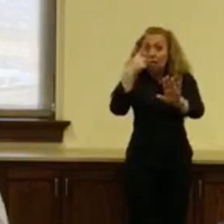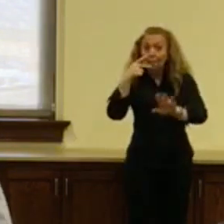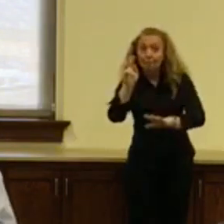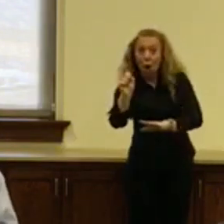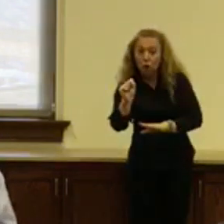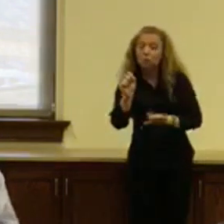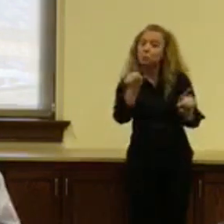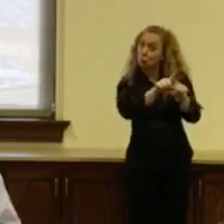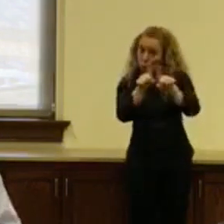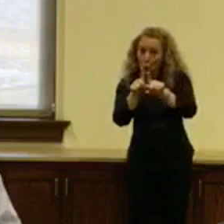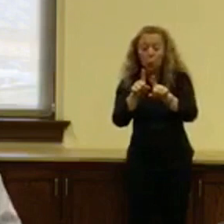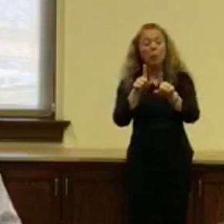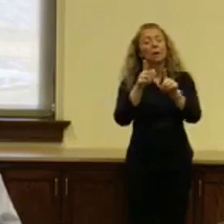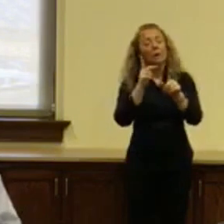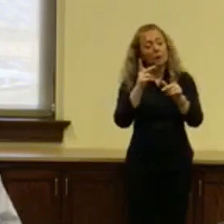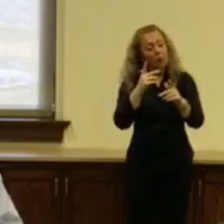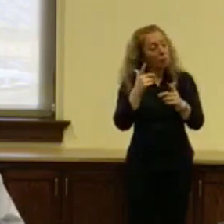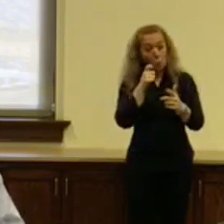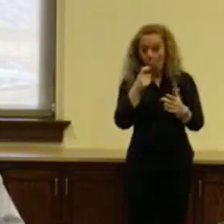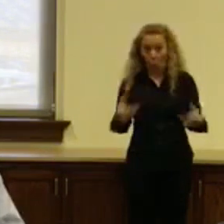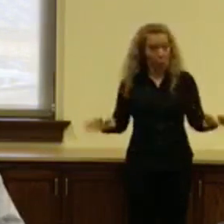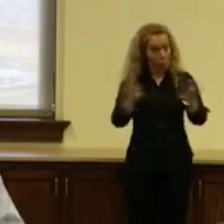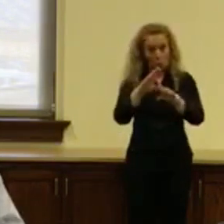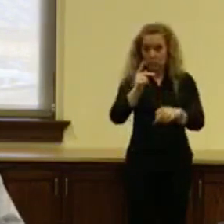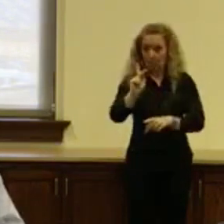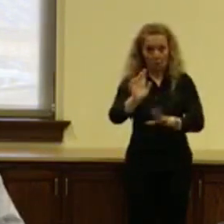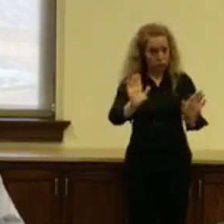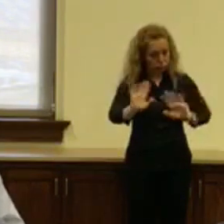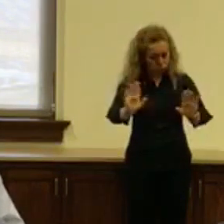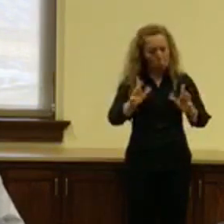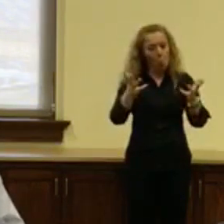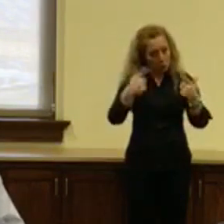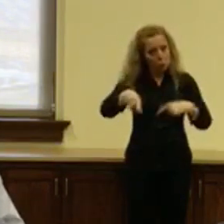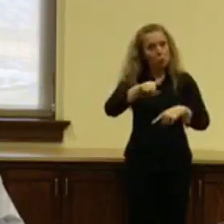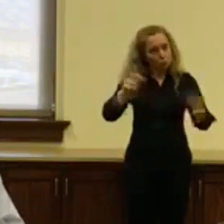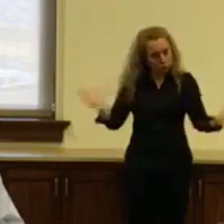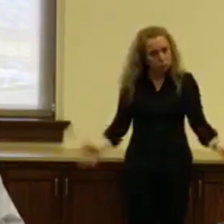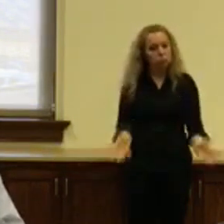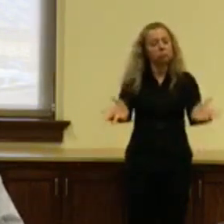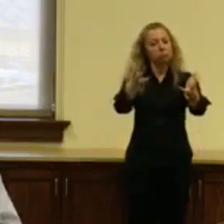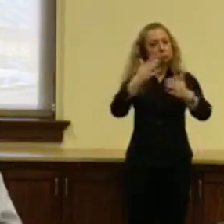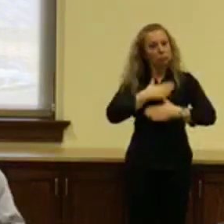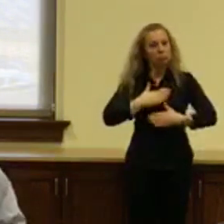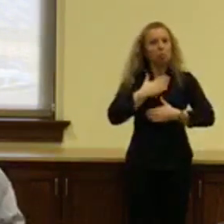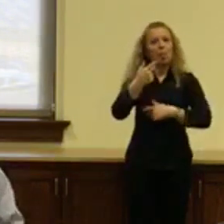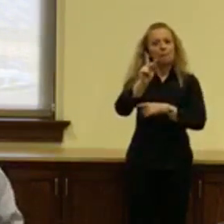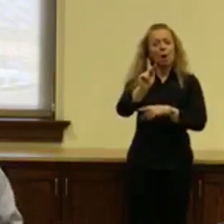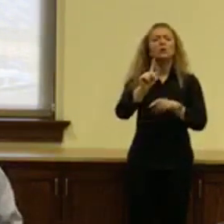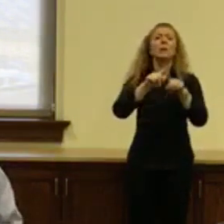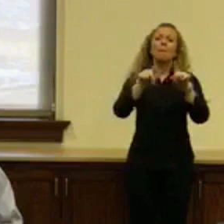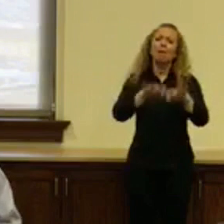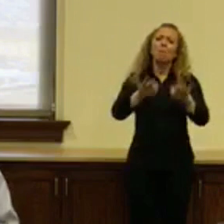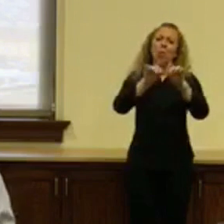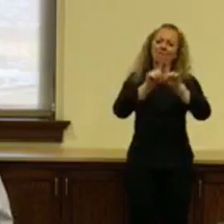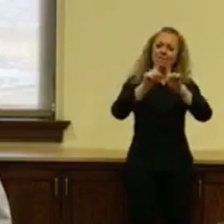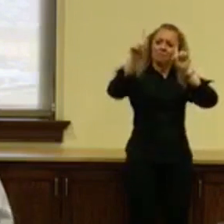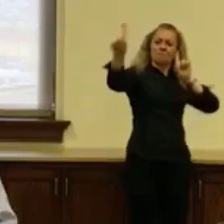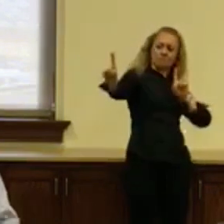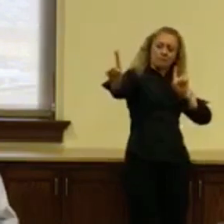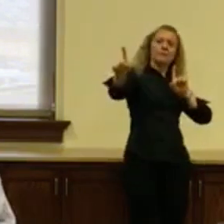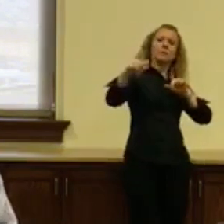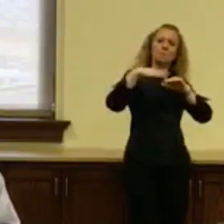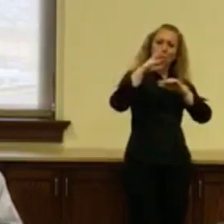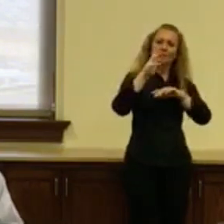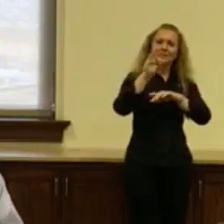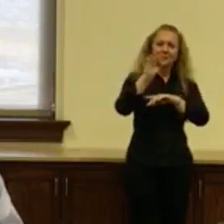want to make sure that people are able to get out and recreate, but keep that physical distance and be able to not do contact sports. And that's